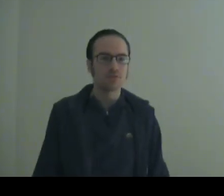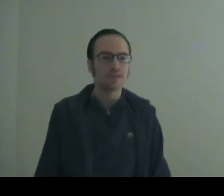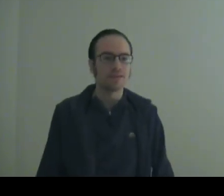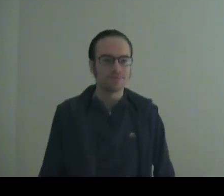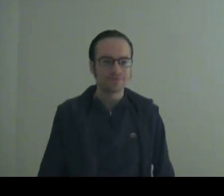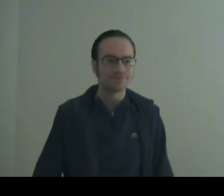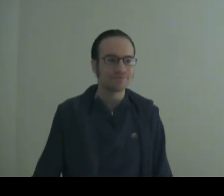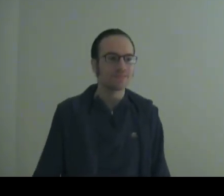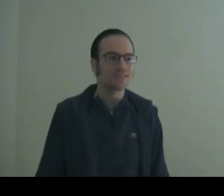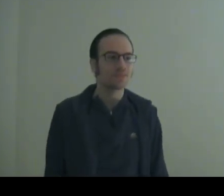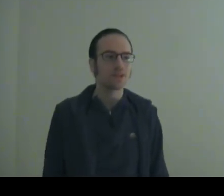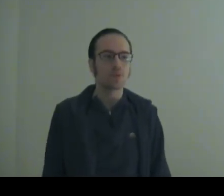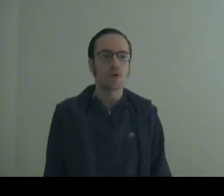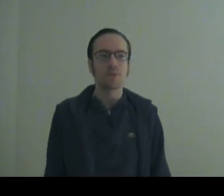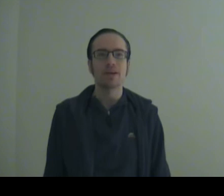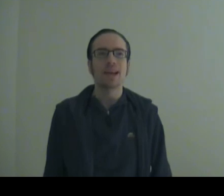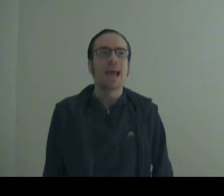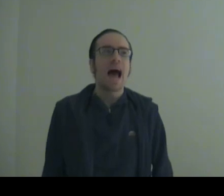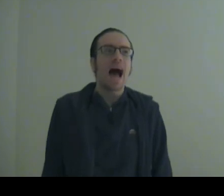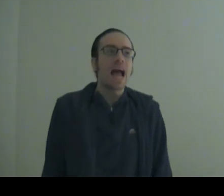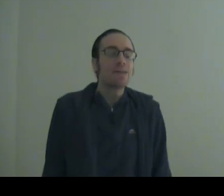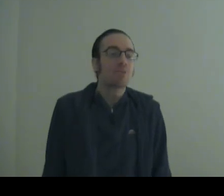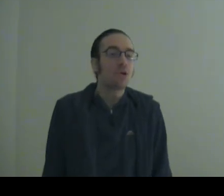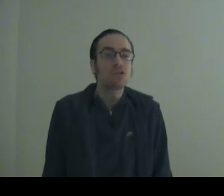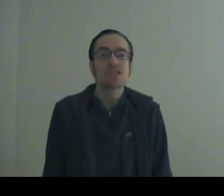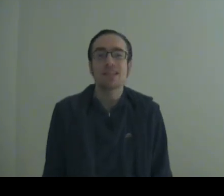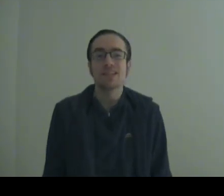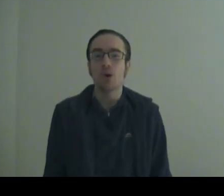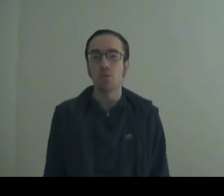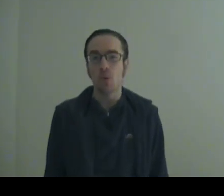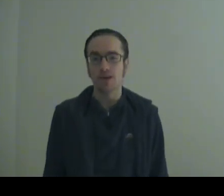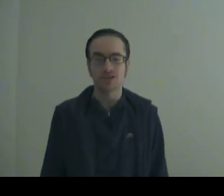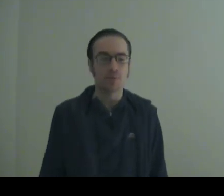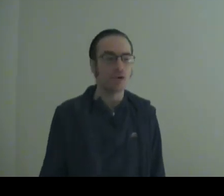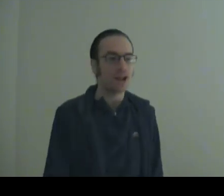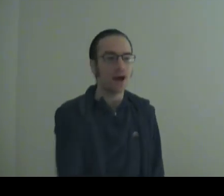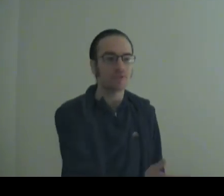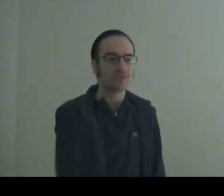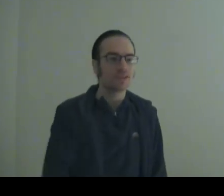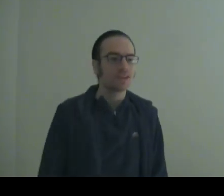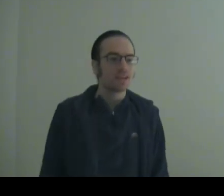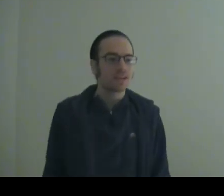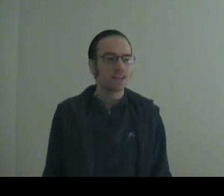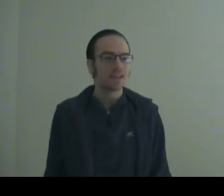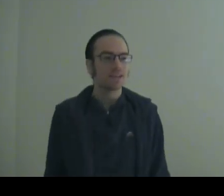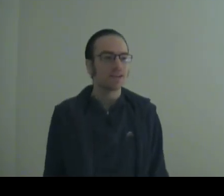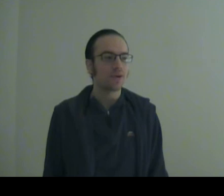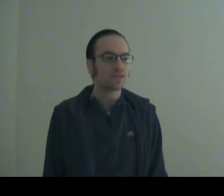proven... to really work, but I personally don't want someone out, you know, on the